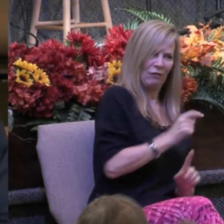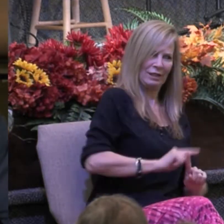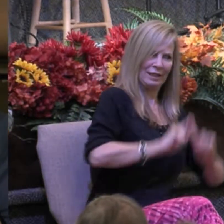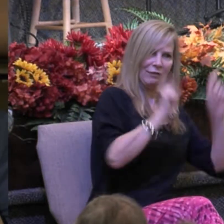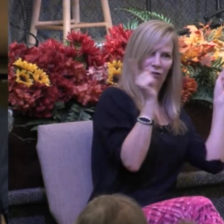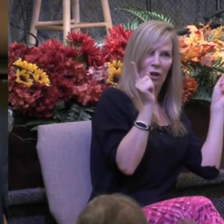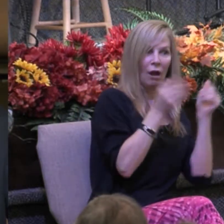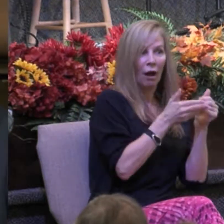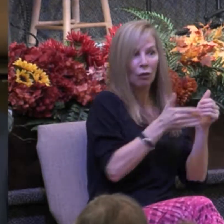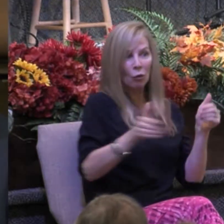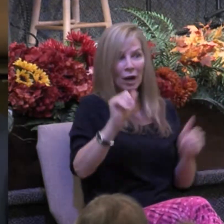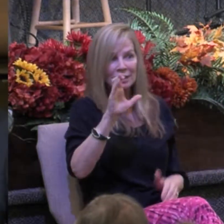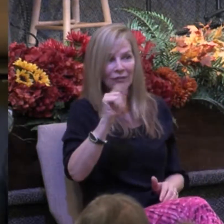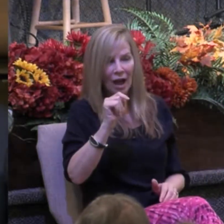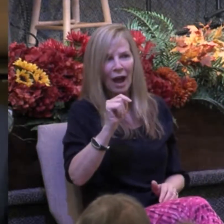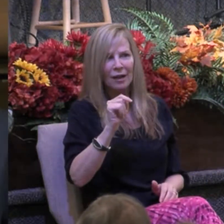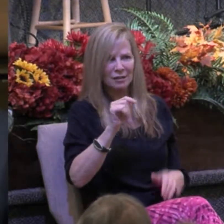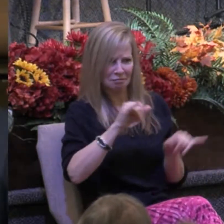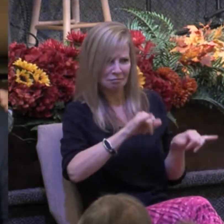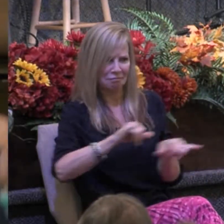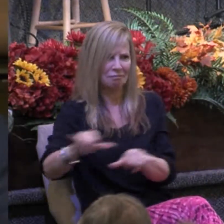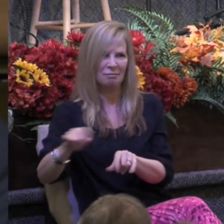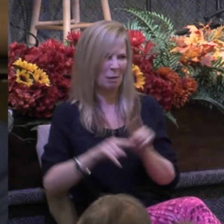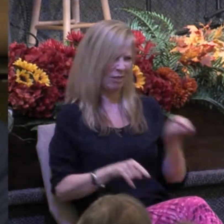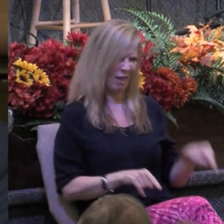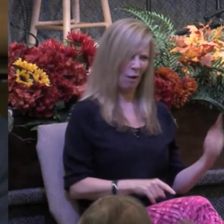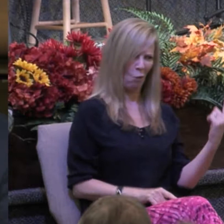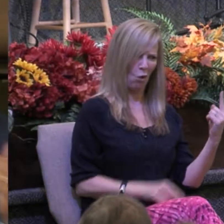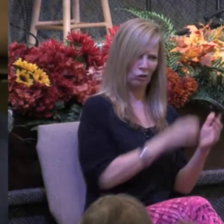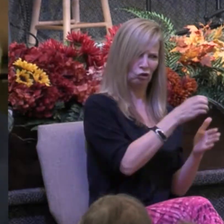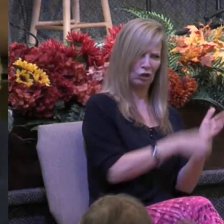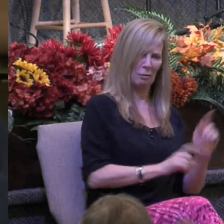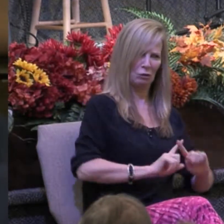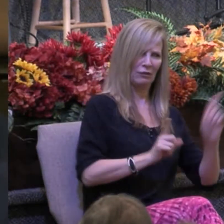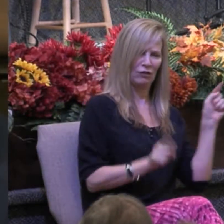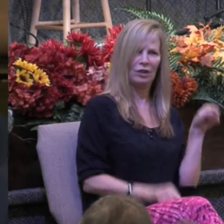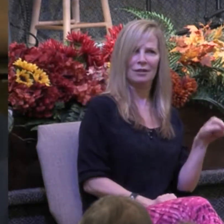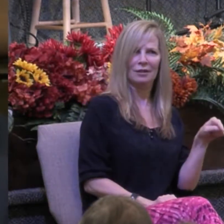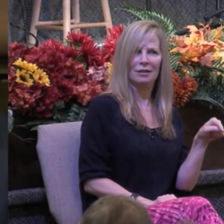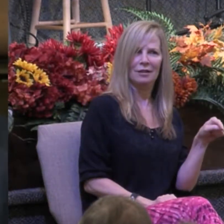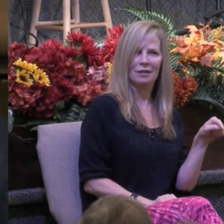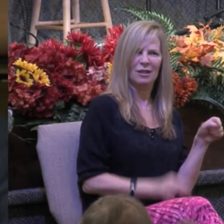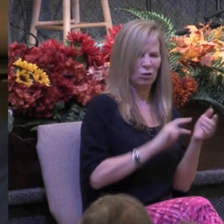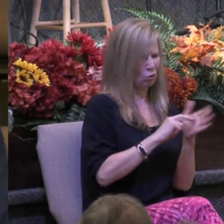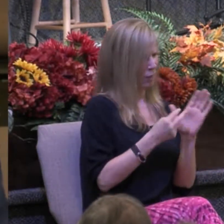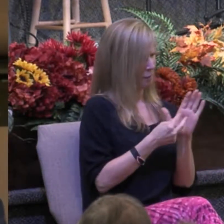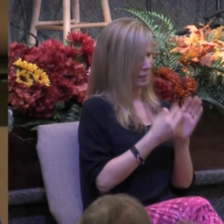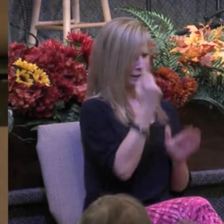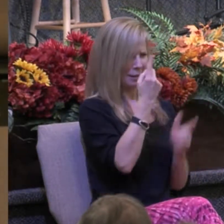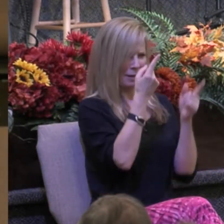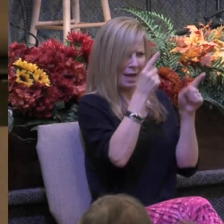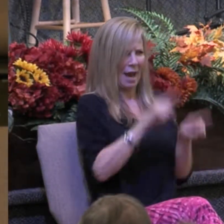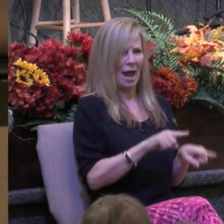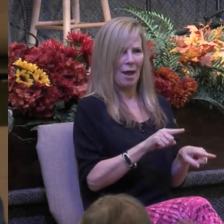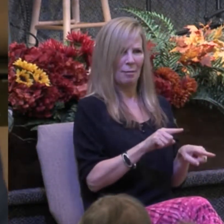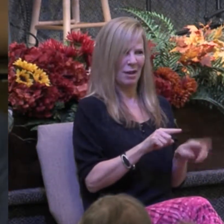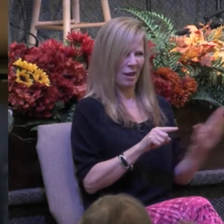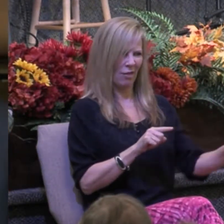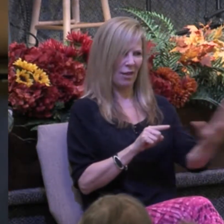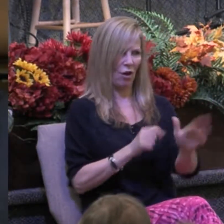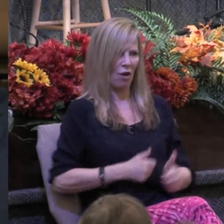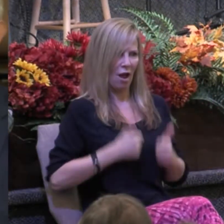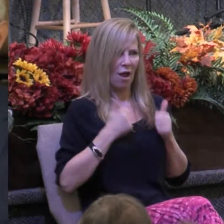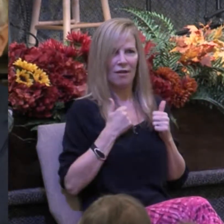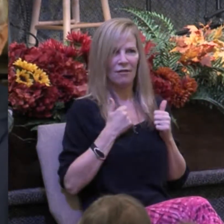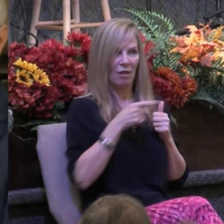tells us that something had to take place in the lives of these men before they would be ready to do